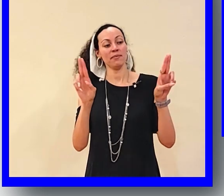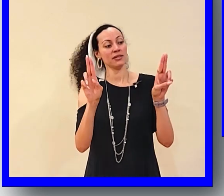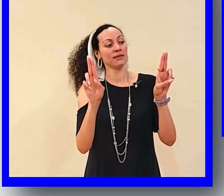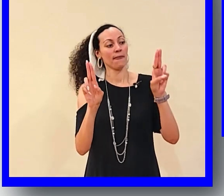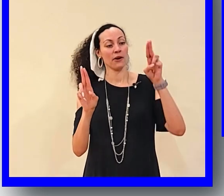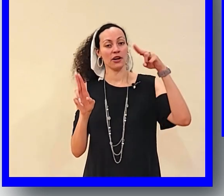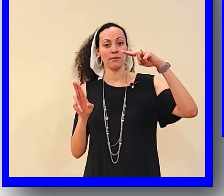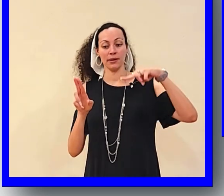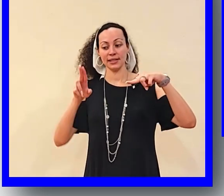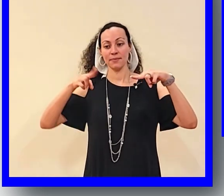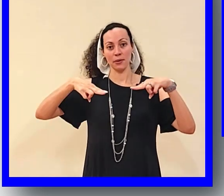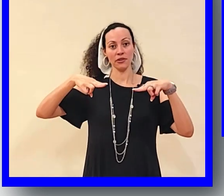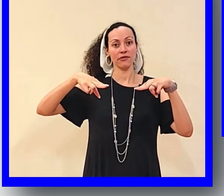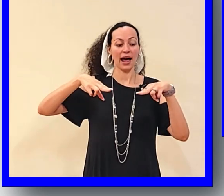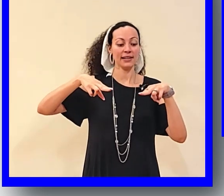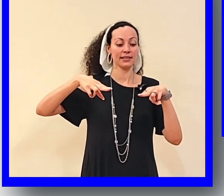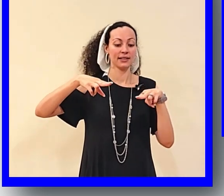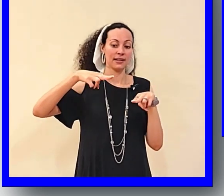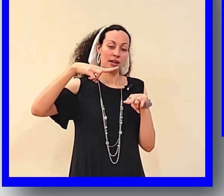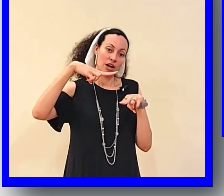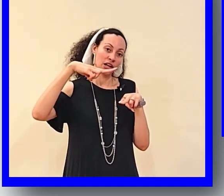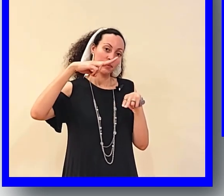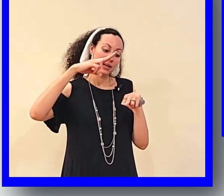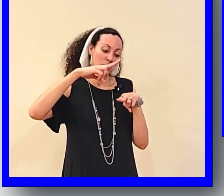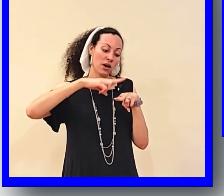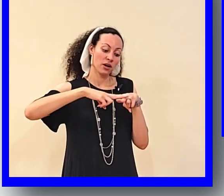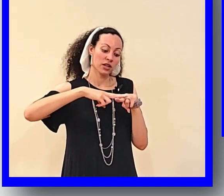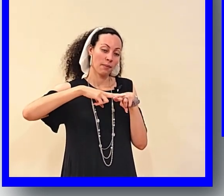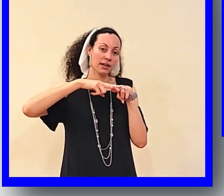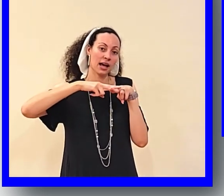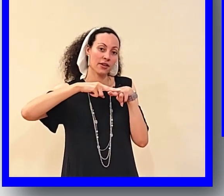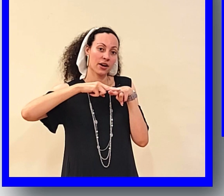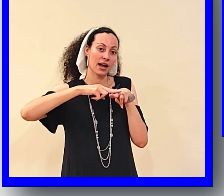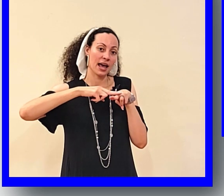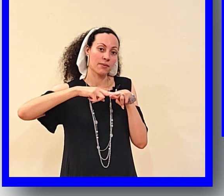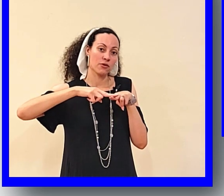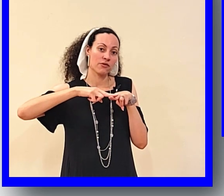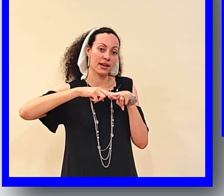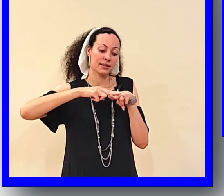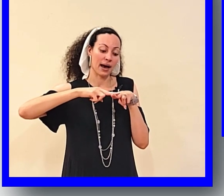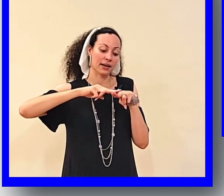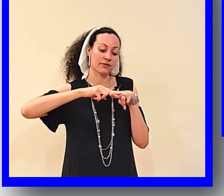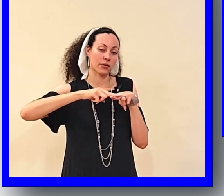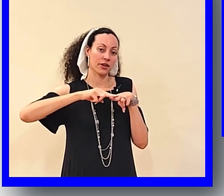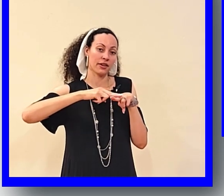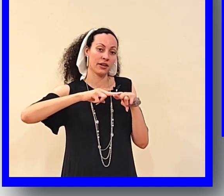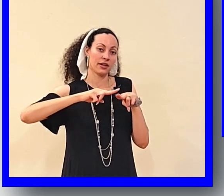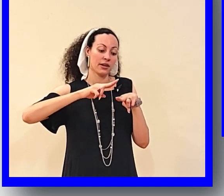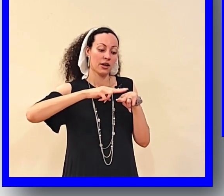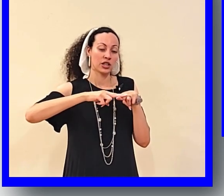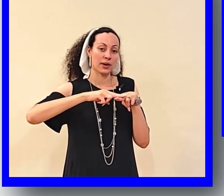hand shapes. You're going to place them both flat. You're going to place one on top of the other and move it back and